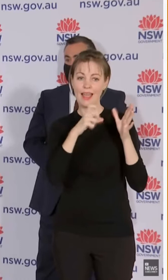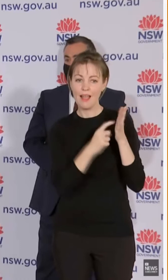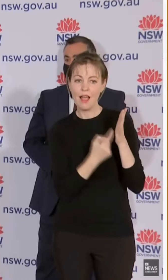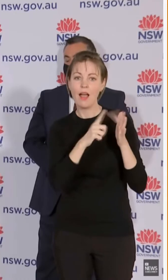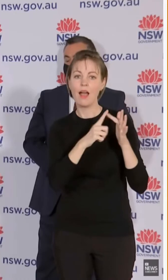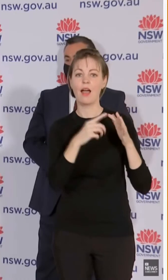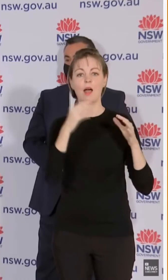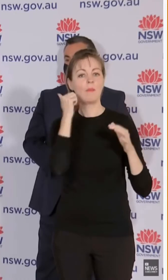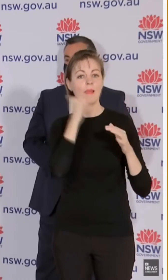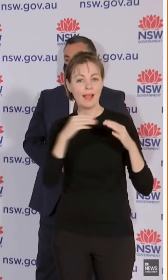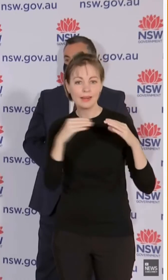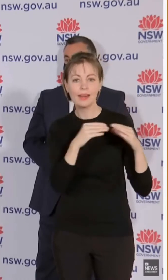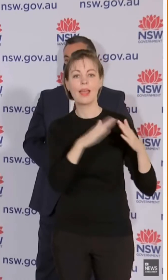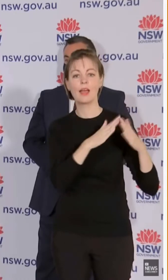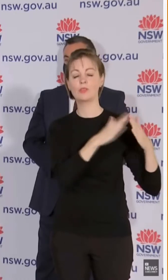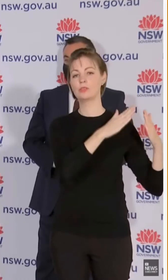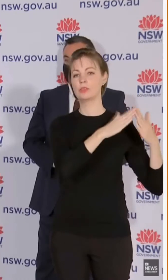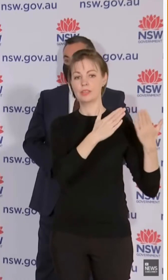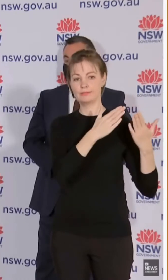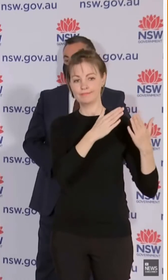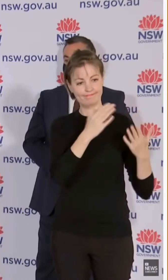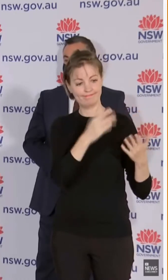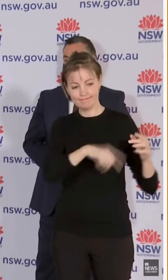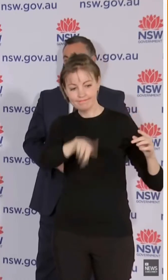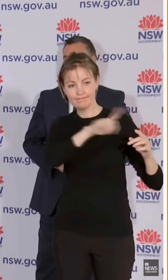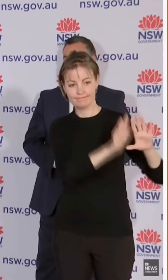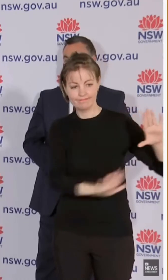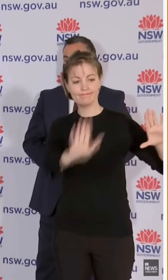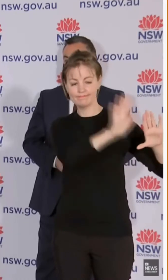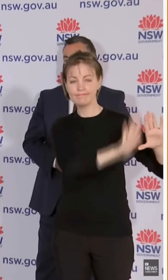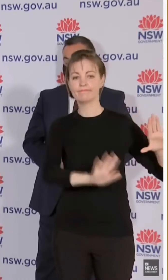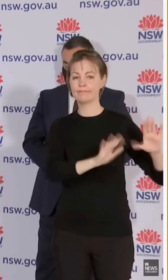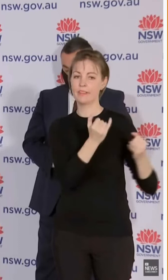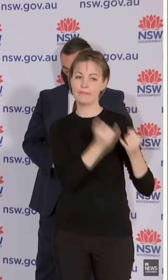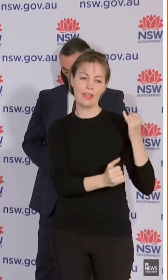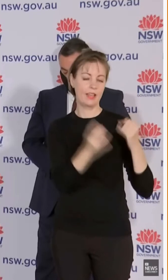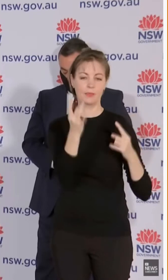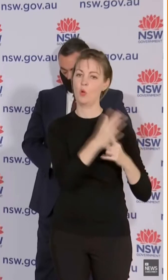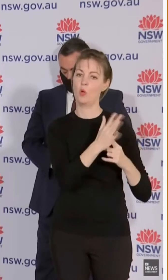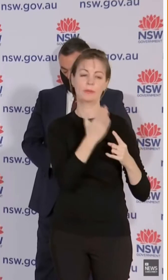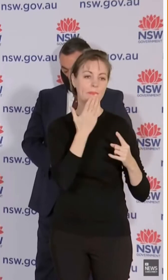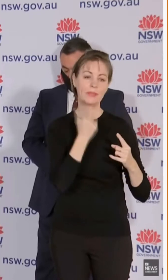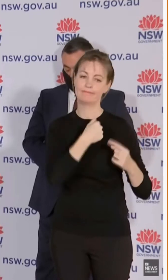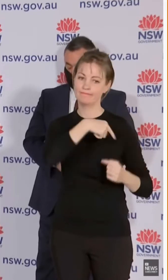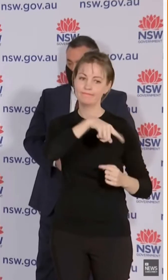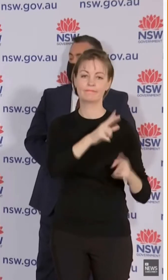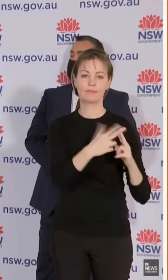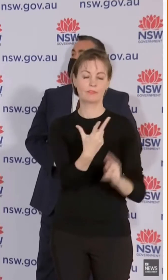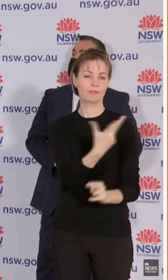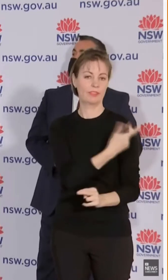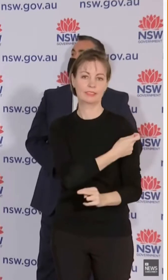suburbs. I can't stress enough how important it is for us to also see the immunisation coverage levels in